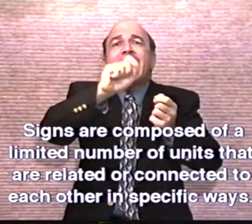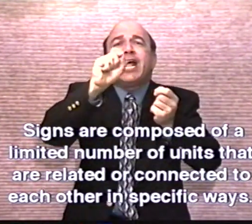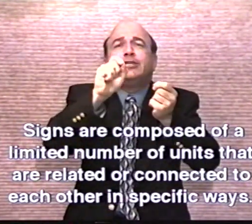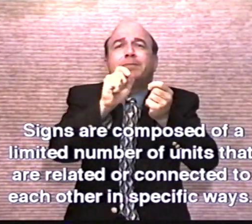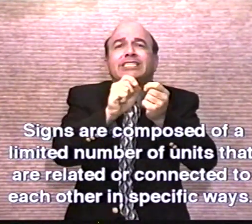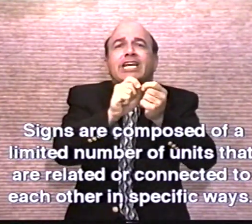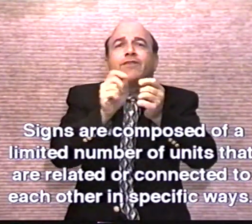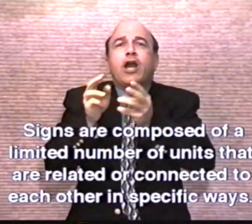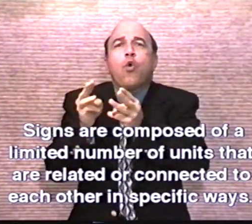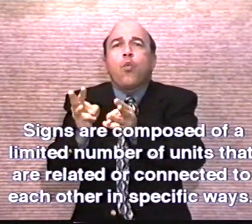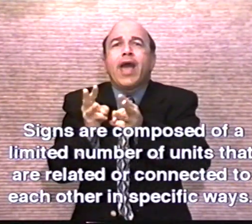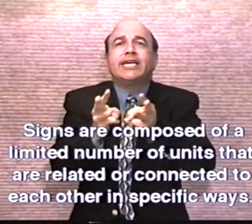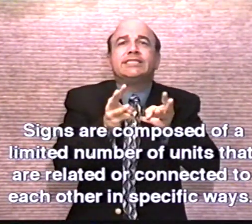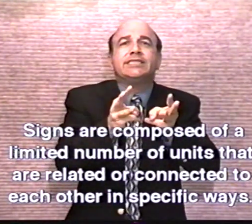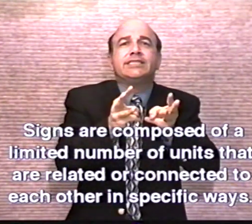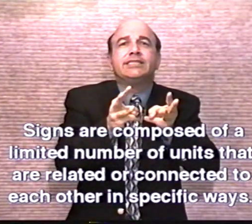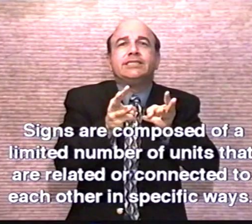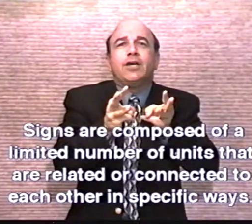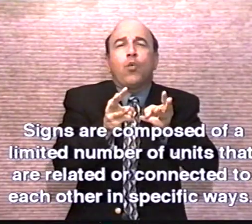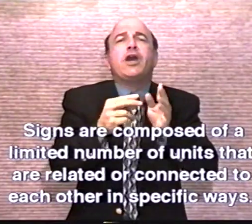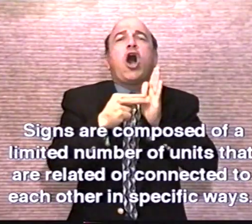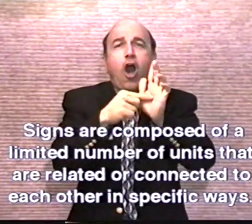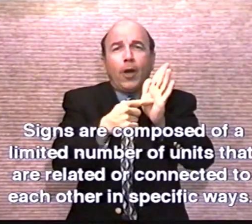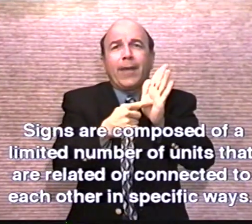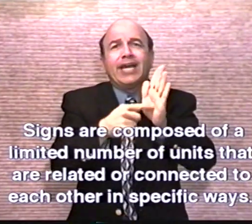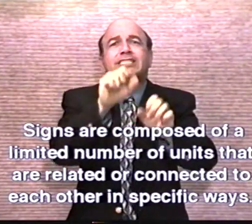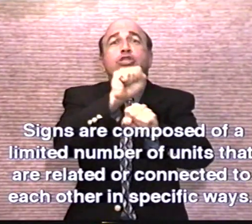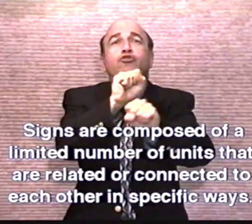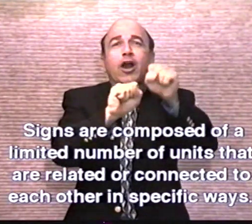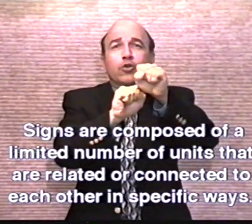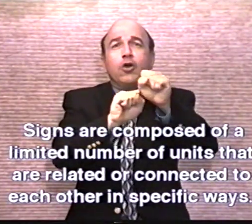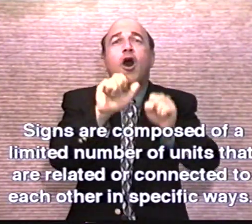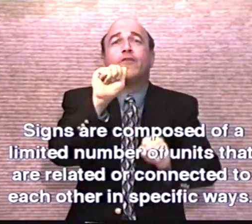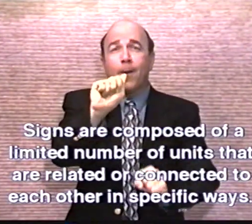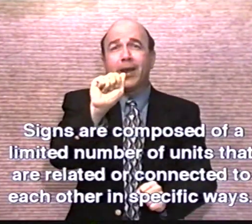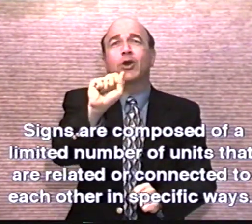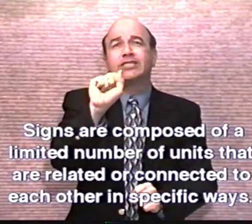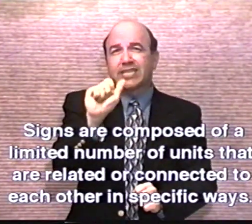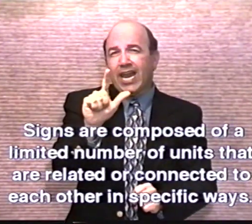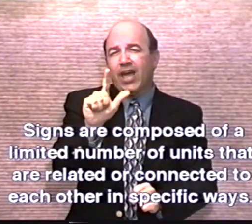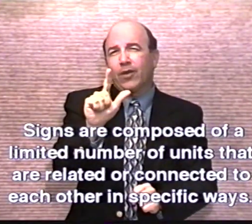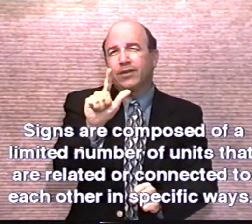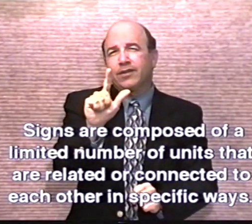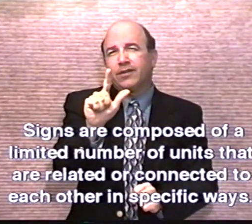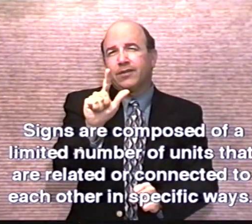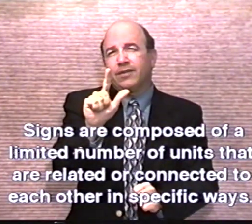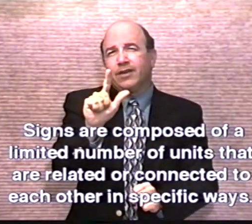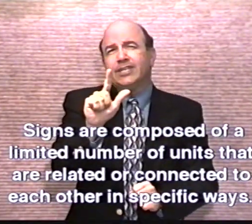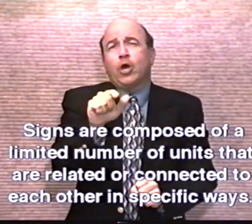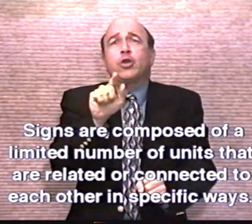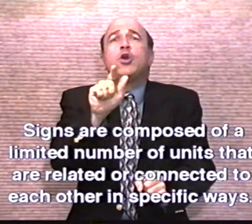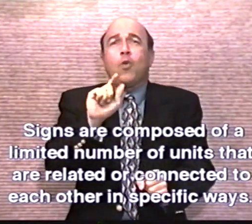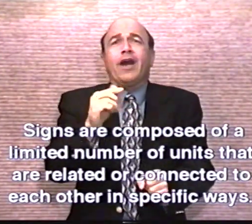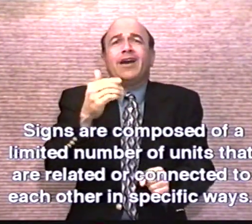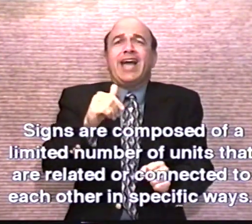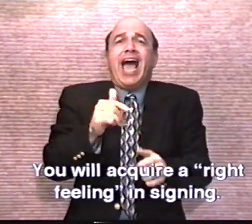in specific ways. We call that structure of American Sign Language. So you will have